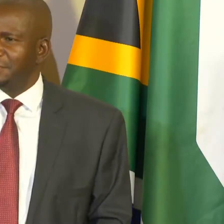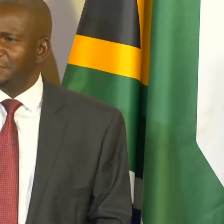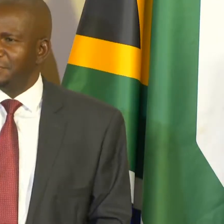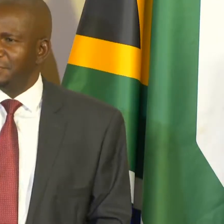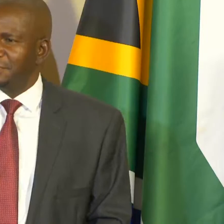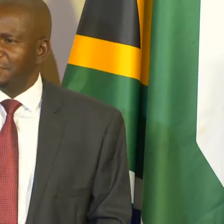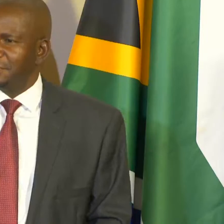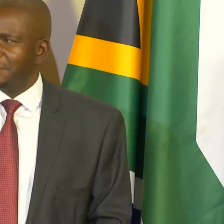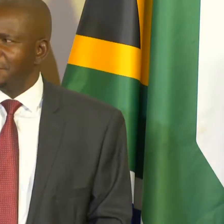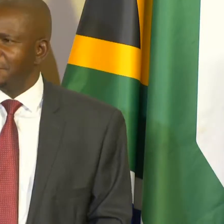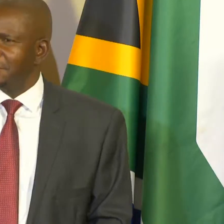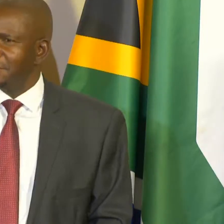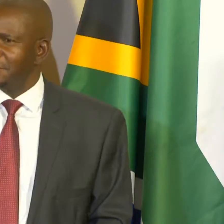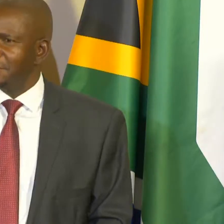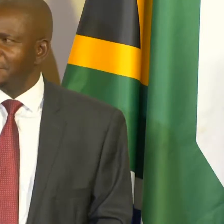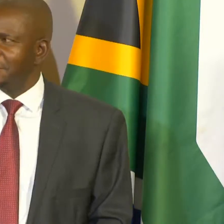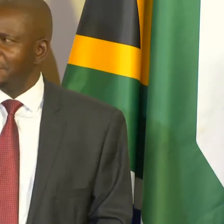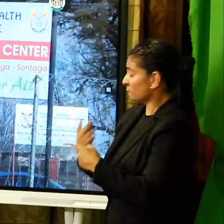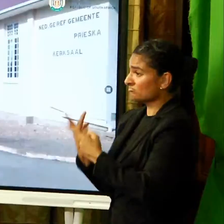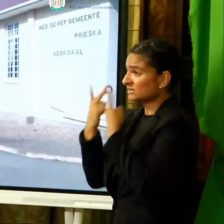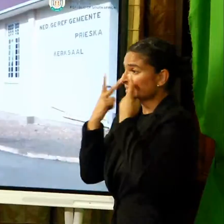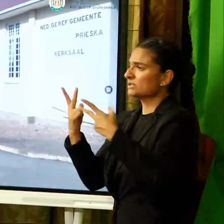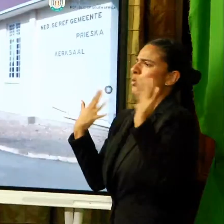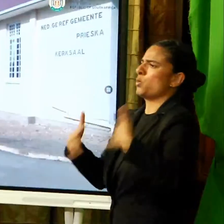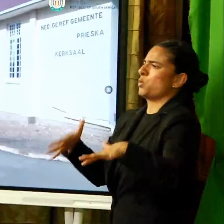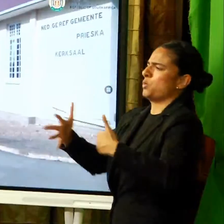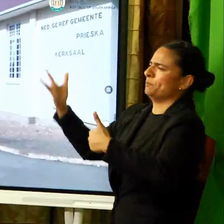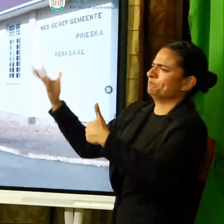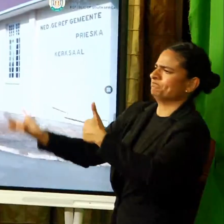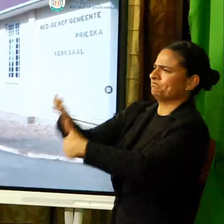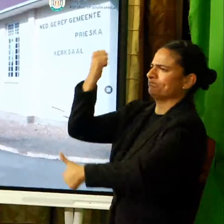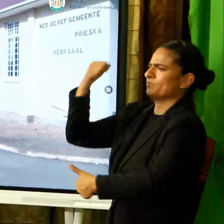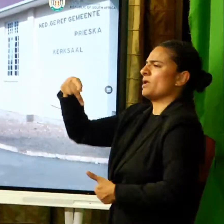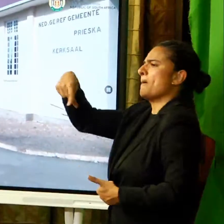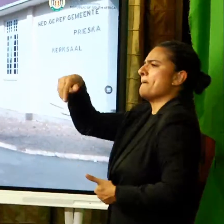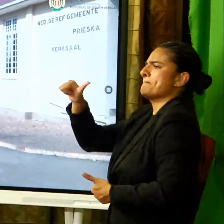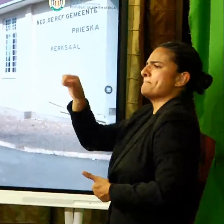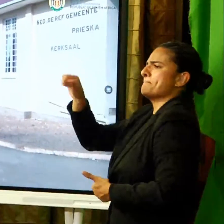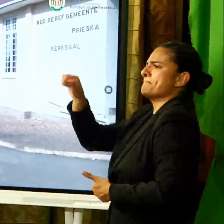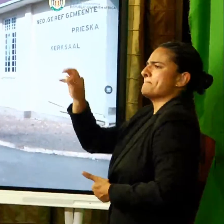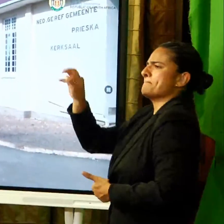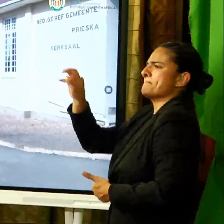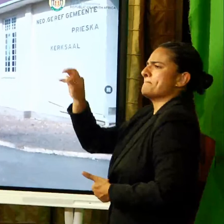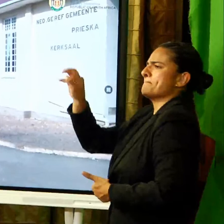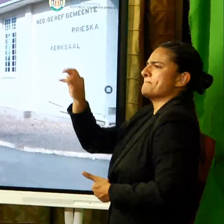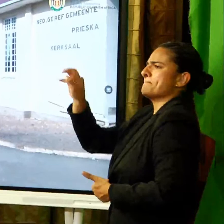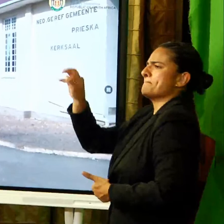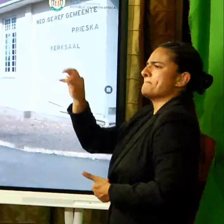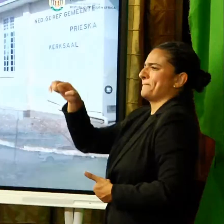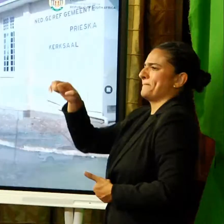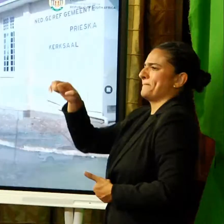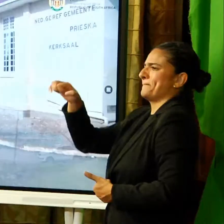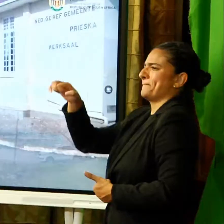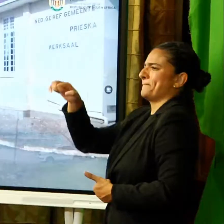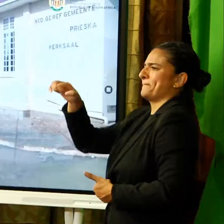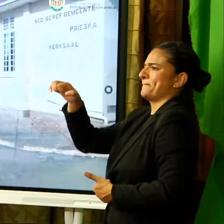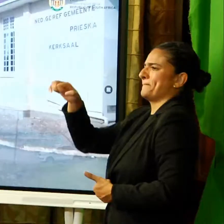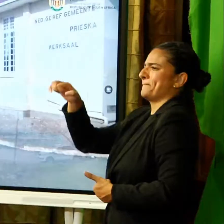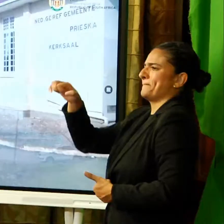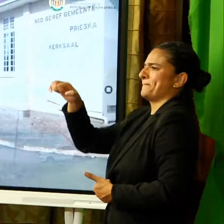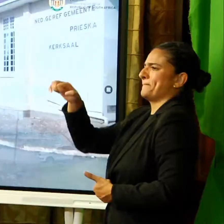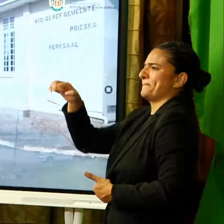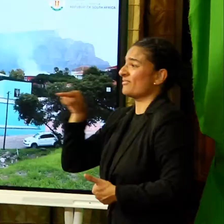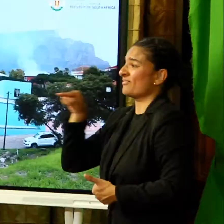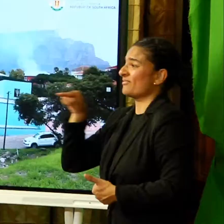counted. The people of Pampierstad and the rest of the Northern Cape were counted. Western Cape and